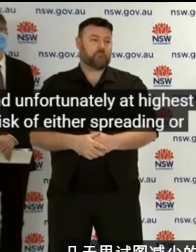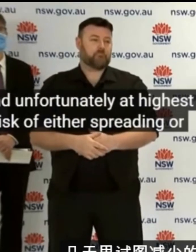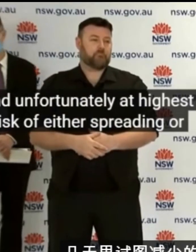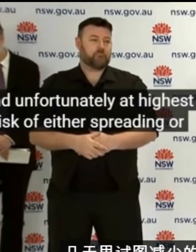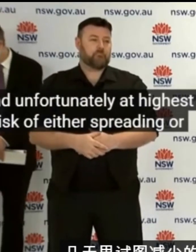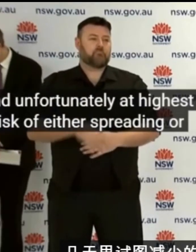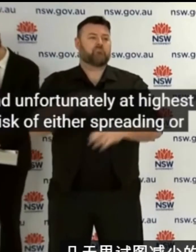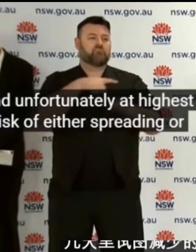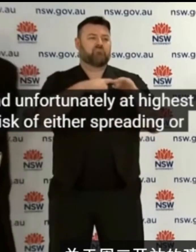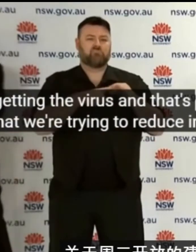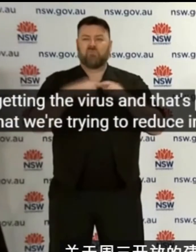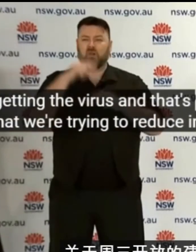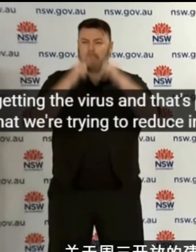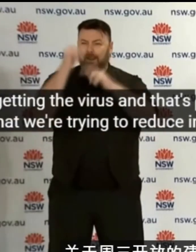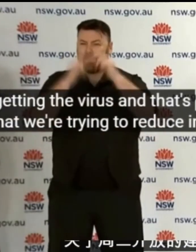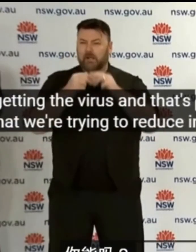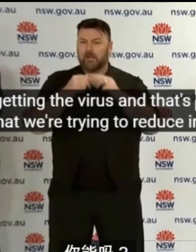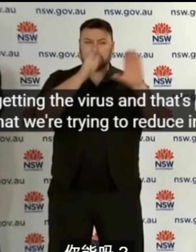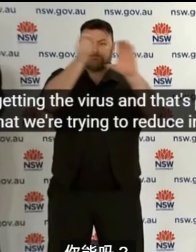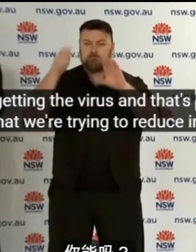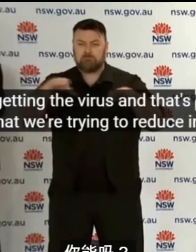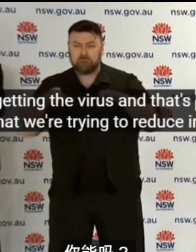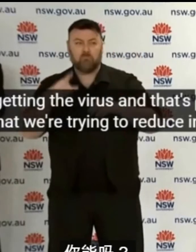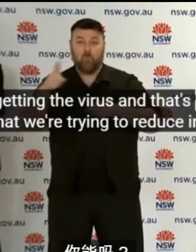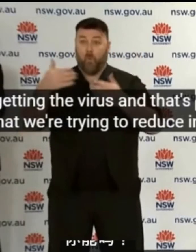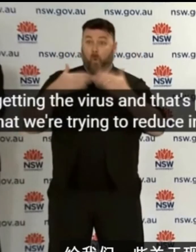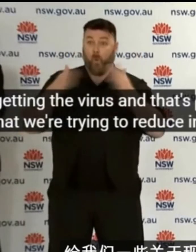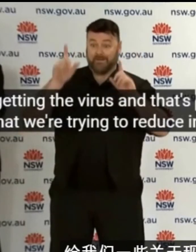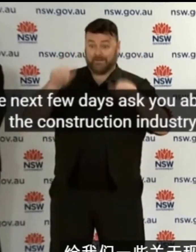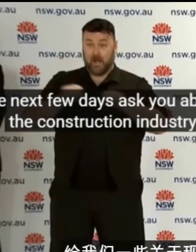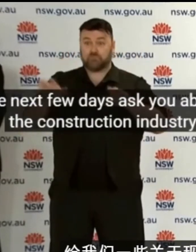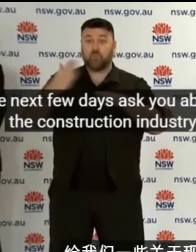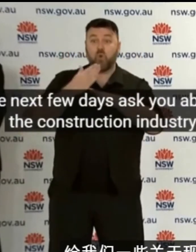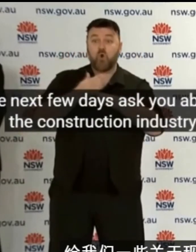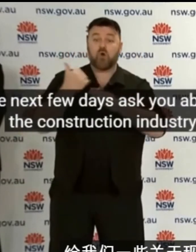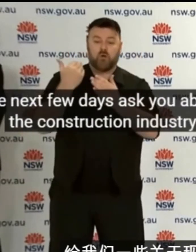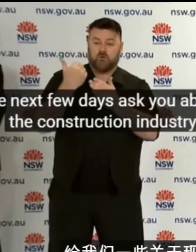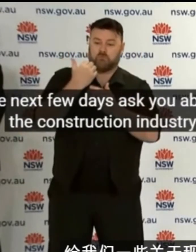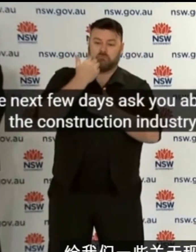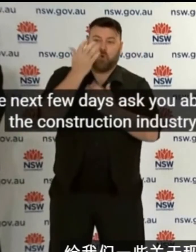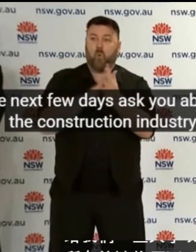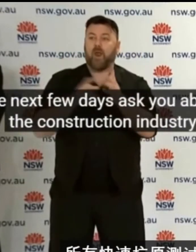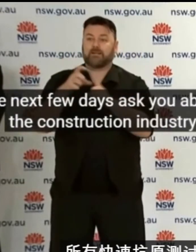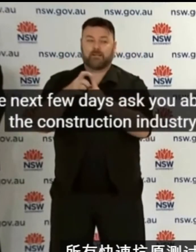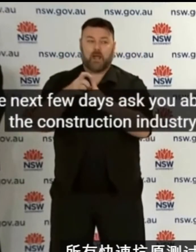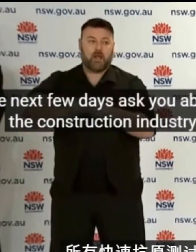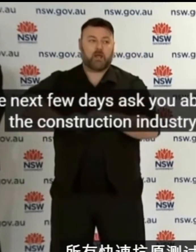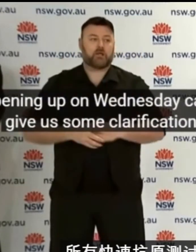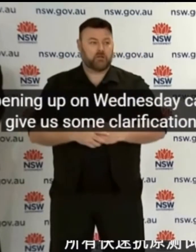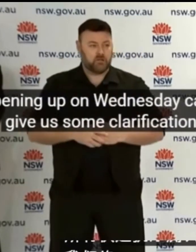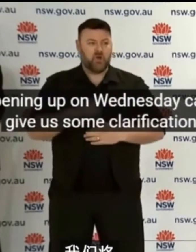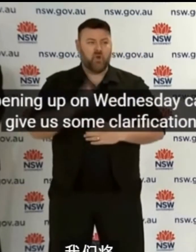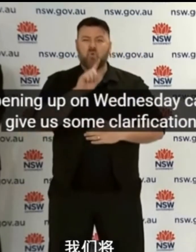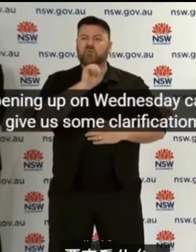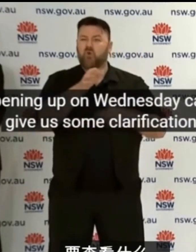construction industry opening up on Wednesday? Can you give us some clarification on what the rules will be? Free-for-all, rapid antigen testing on site, what are